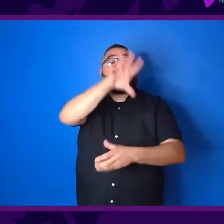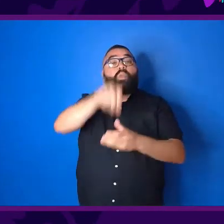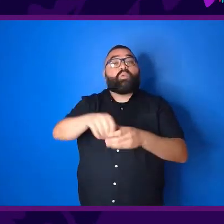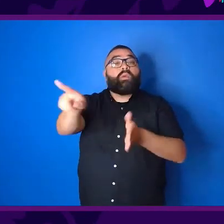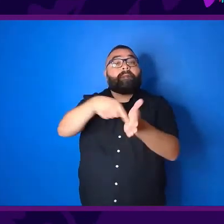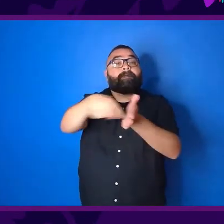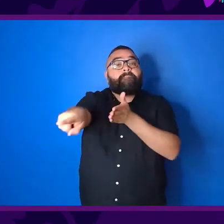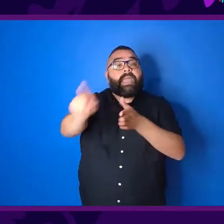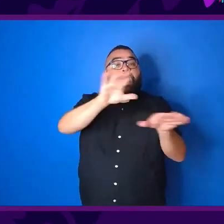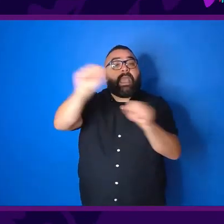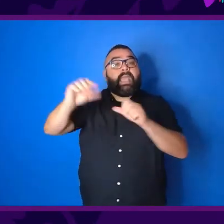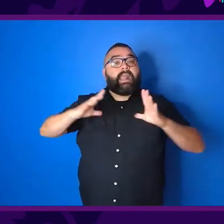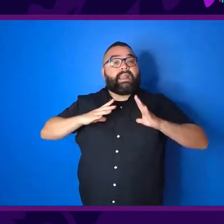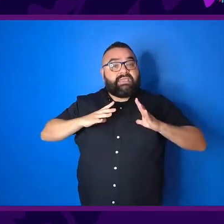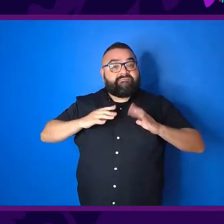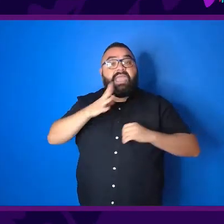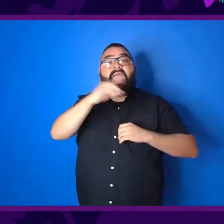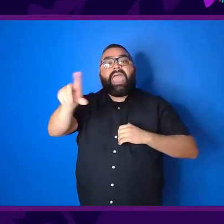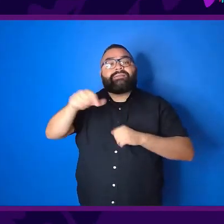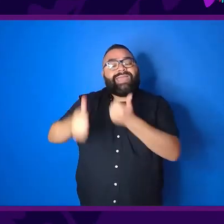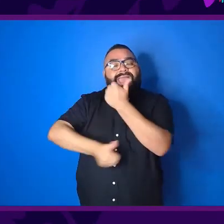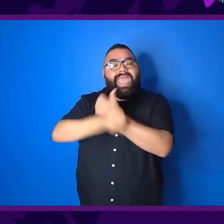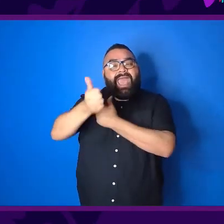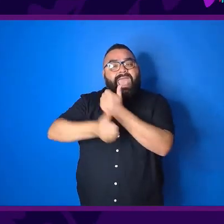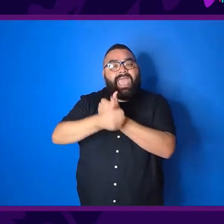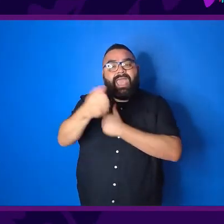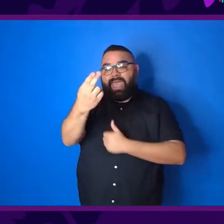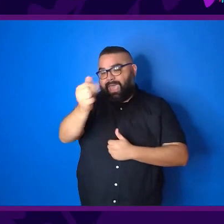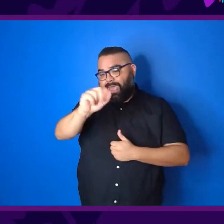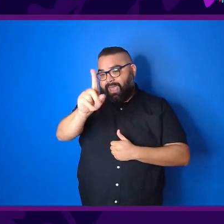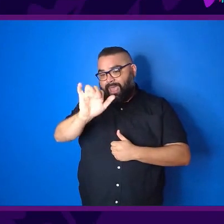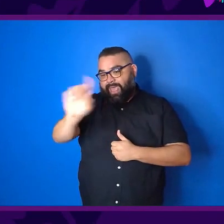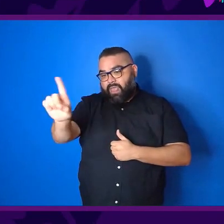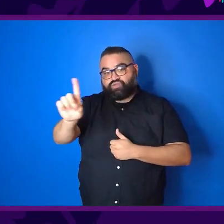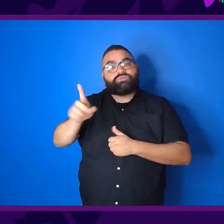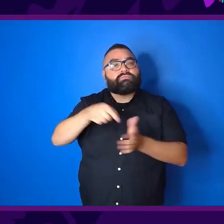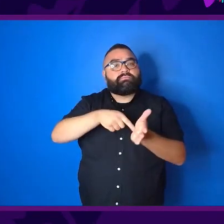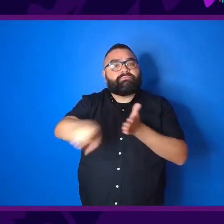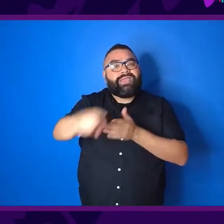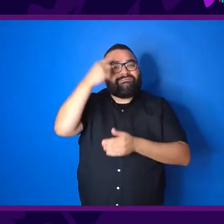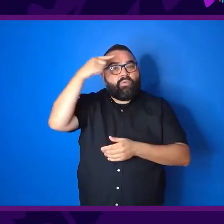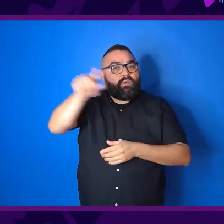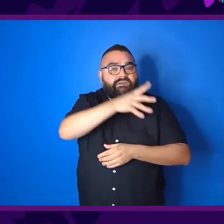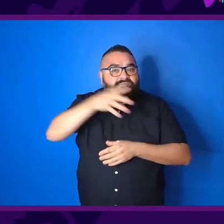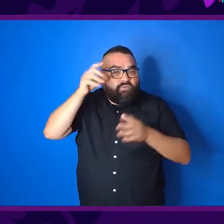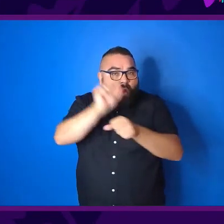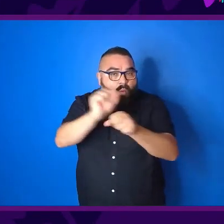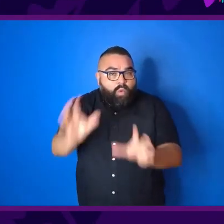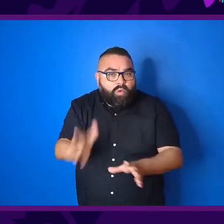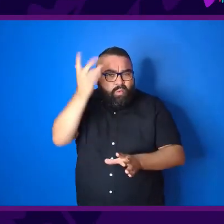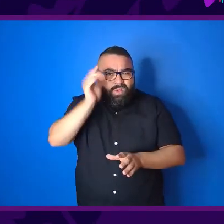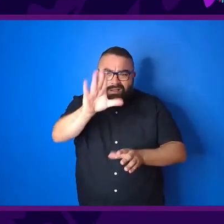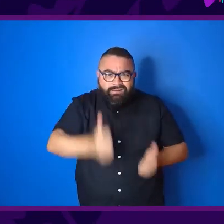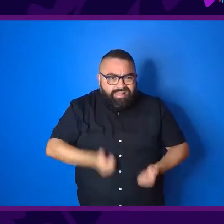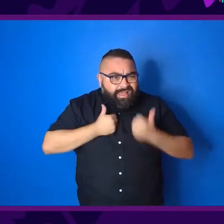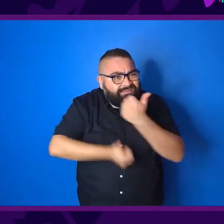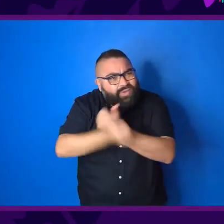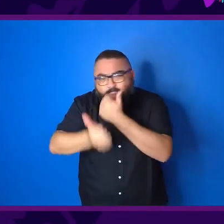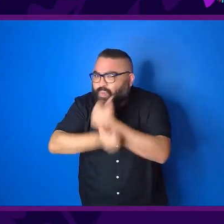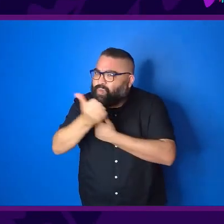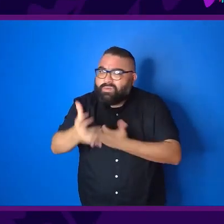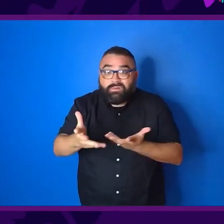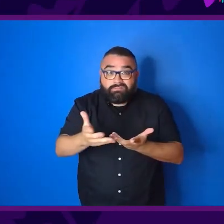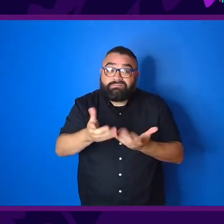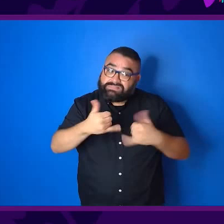pay for our vital farm workers who are risking their health to ensure that we can continue to put food on the table.